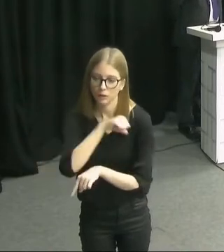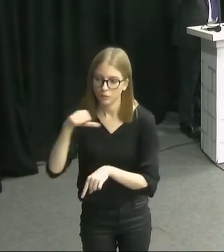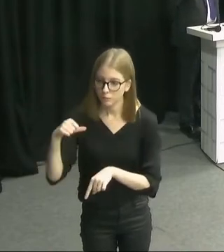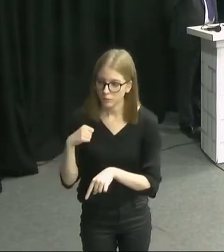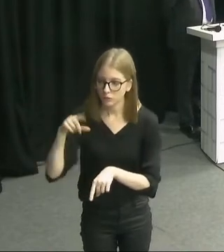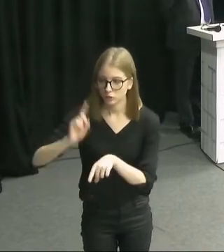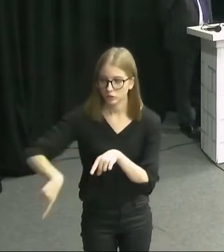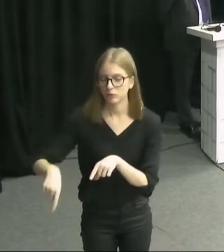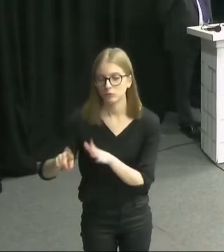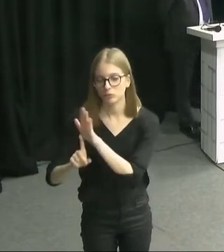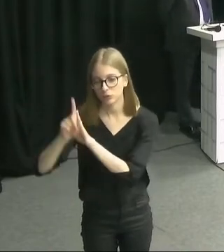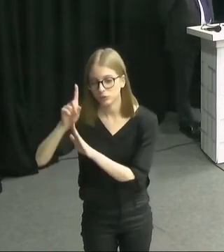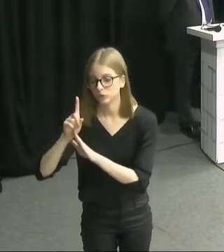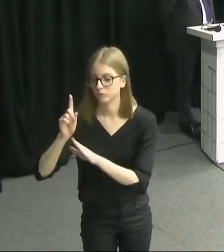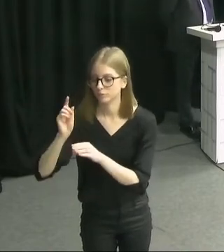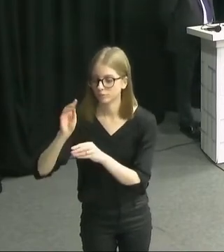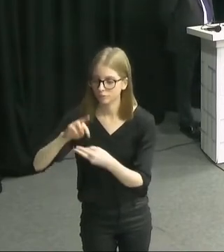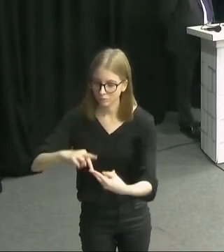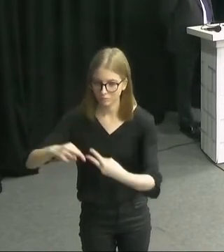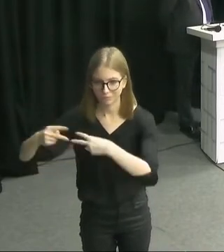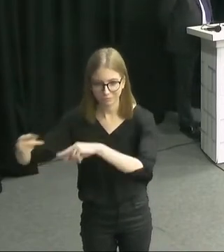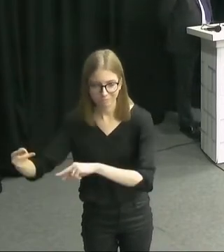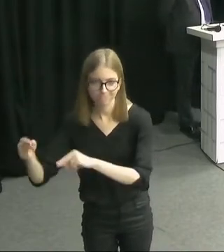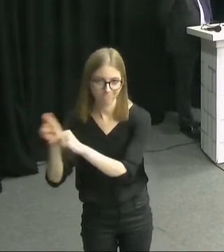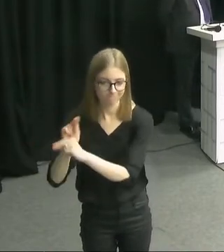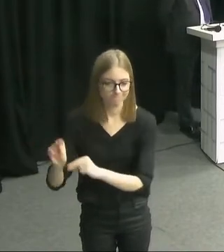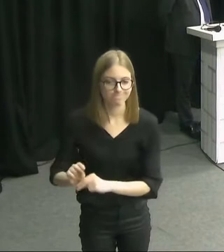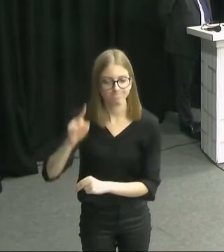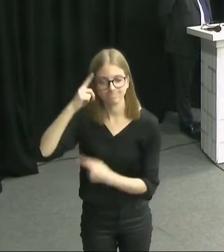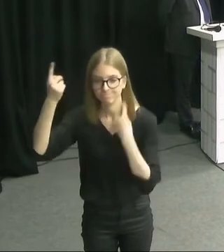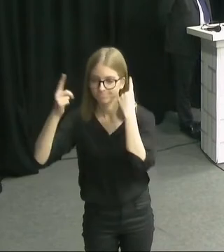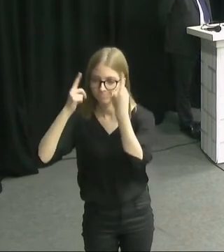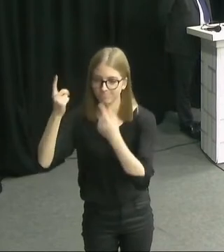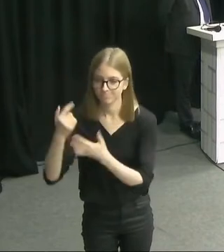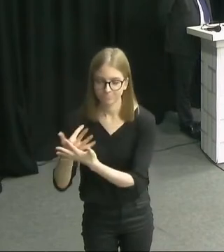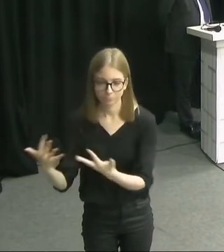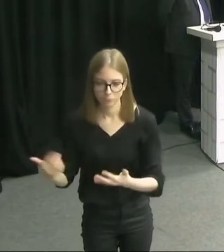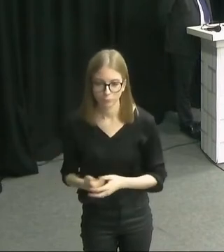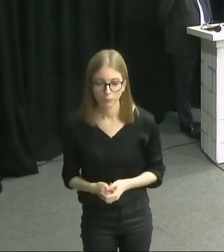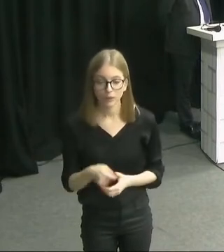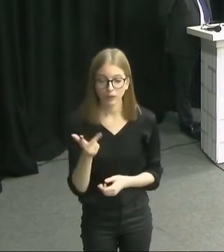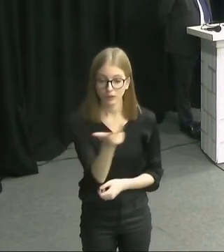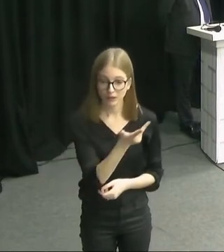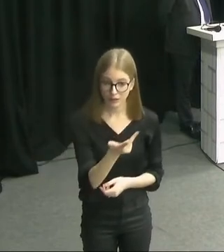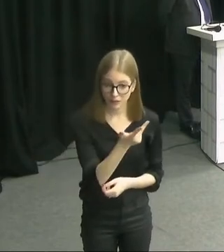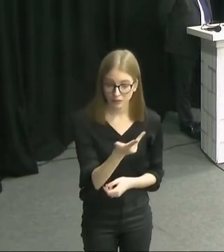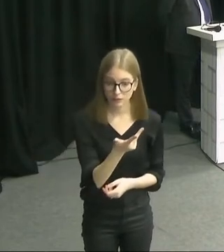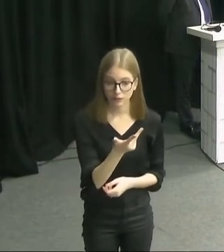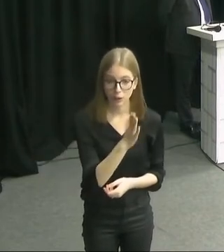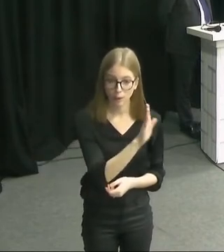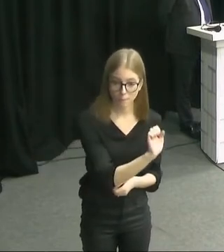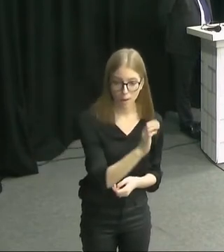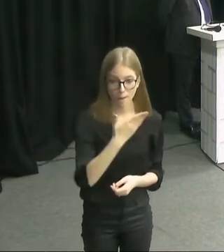as productivity. So all three cycles or levels are very important because they have a lot of things in